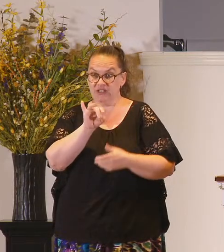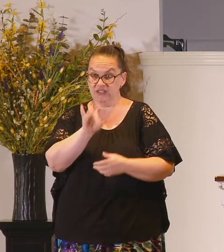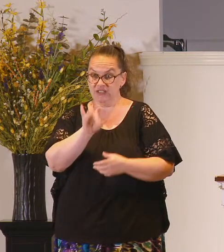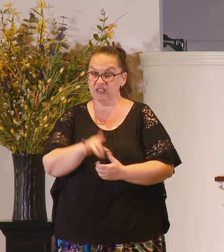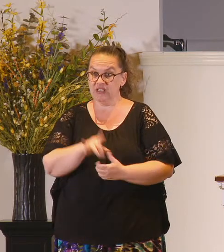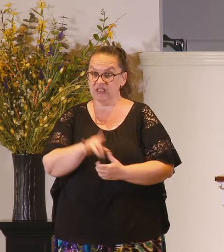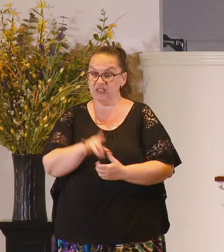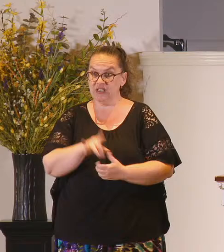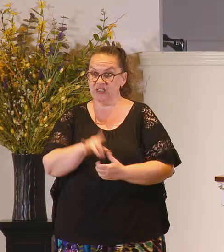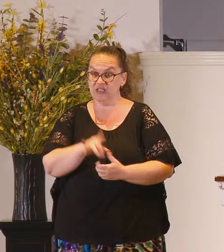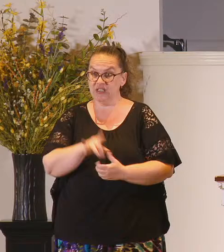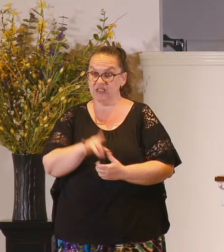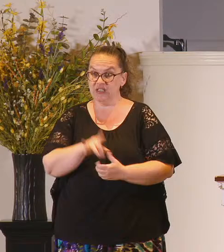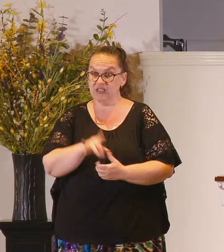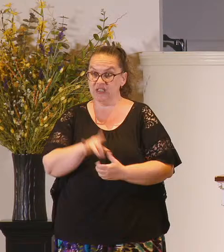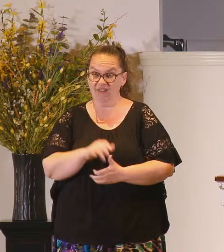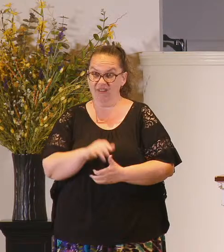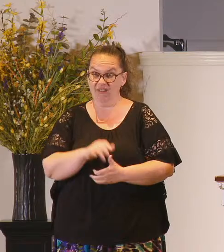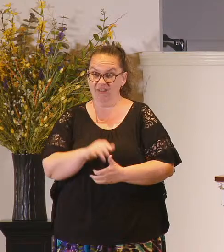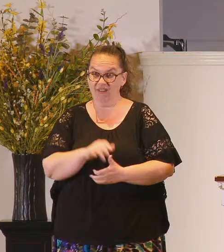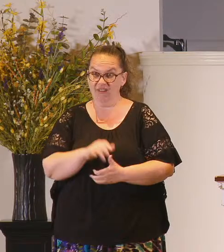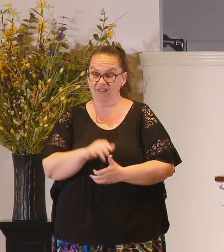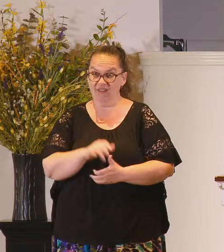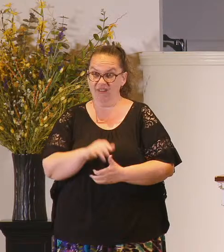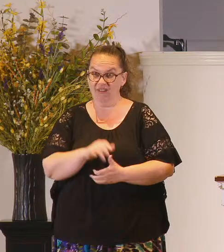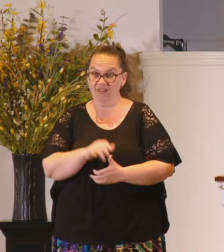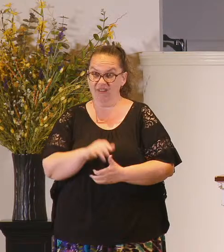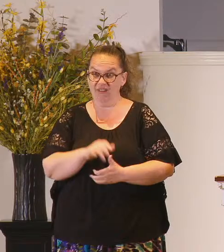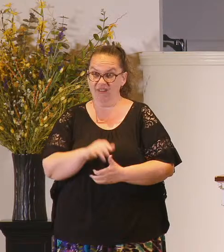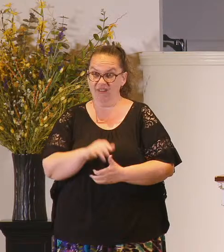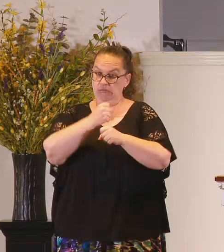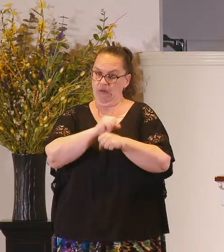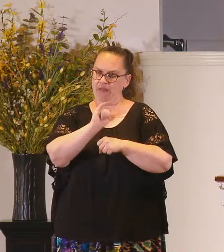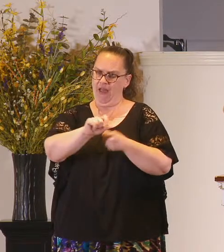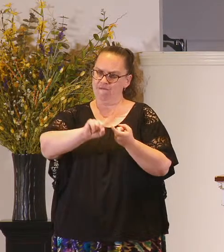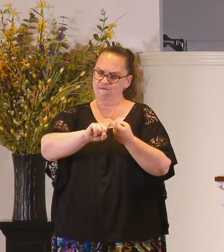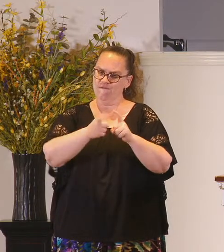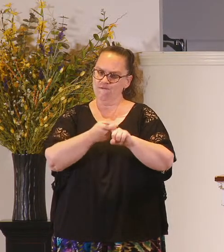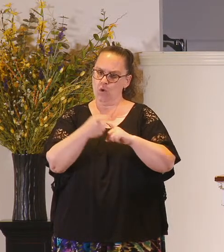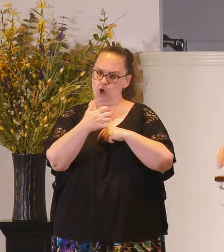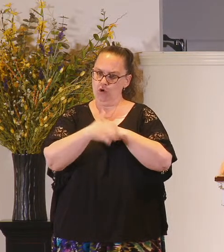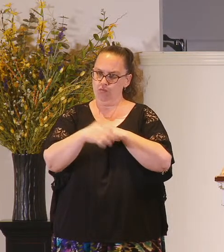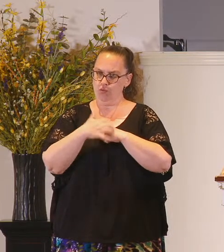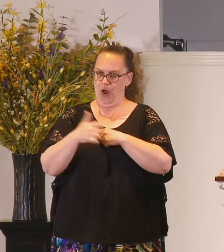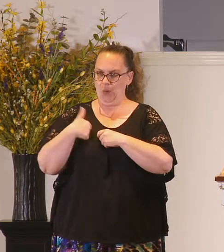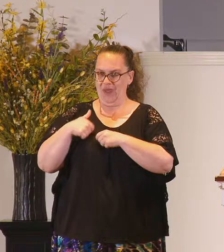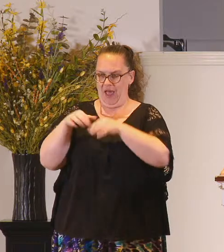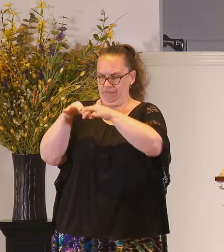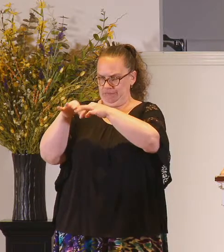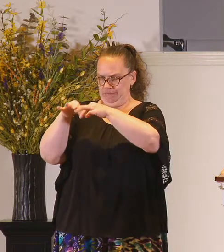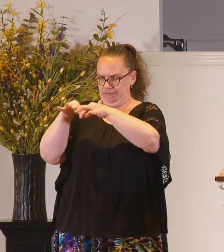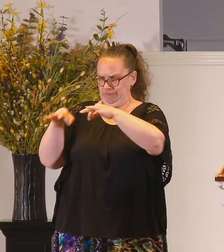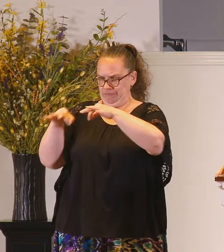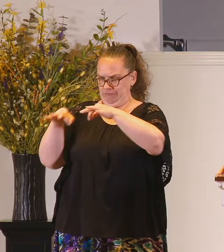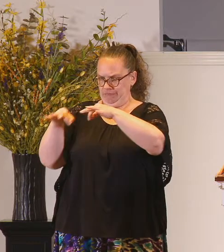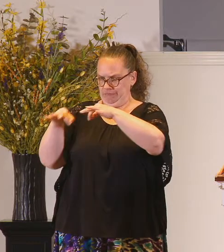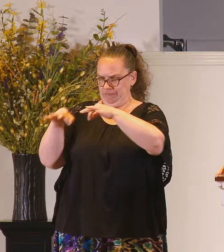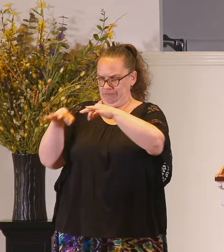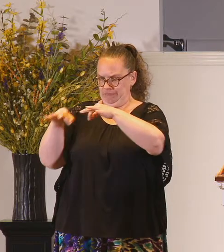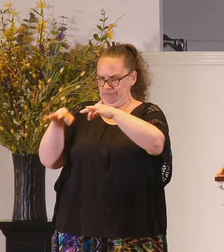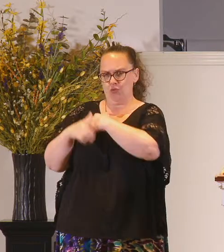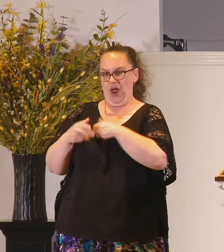That's what we do when we make friendship bread. We take a little of this starter,